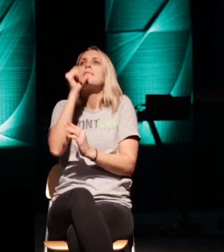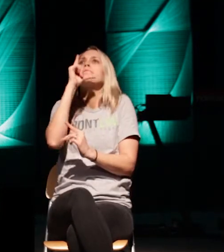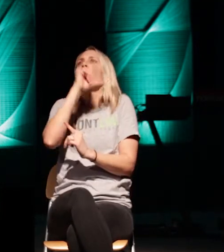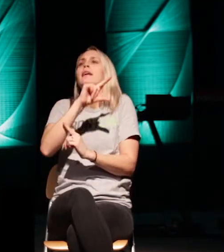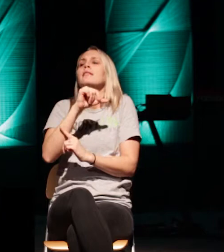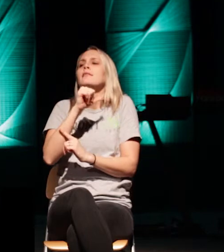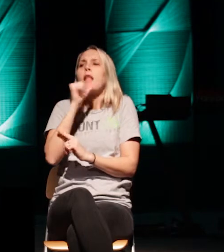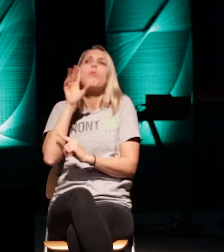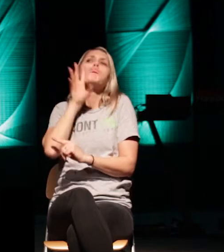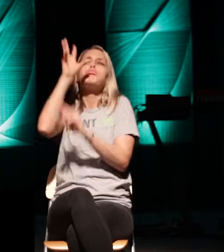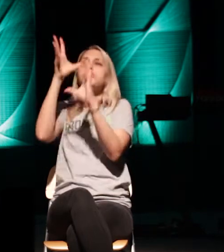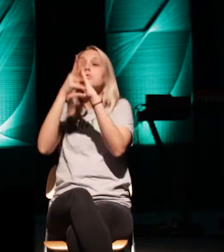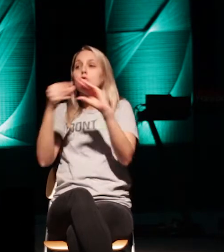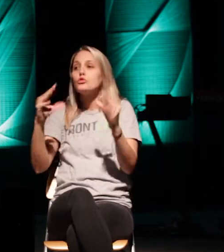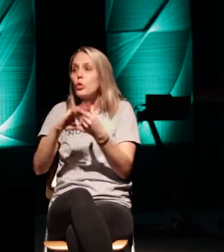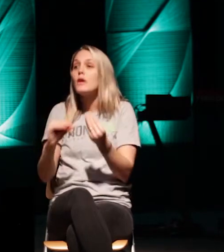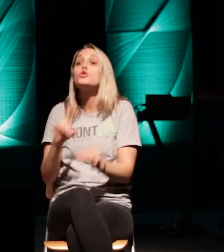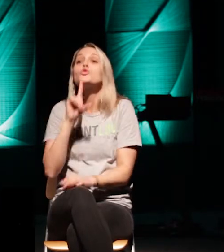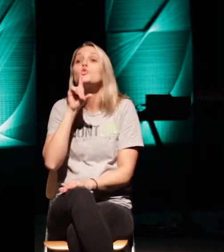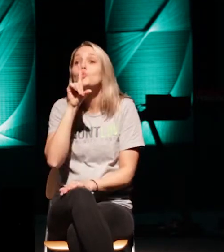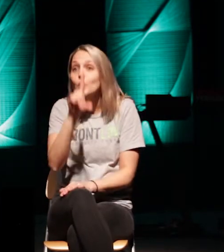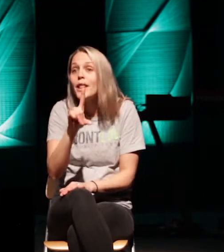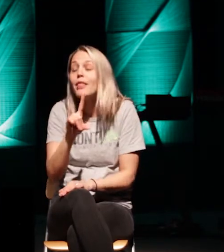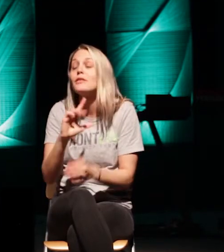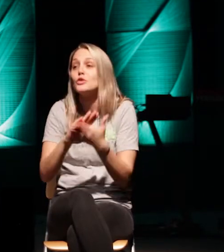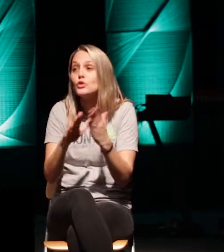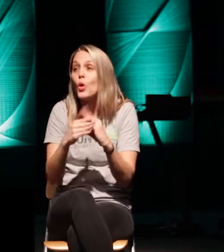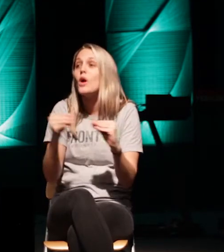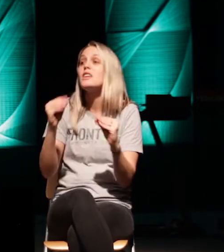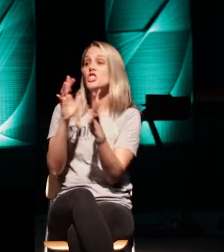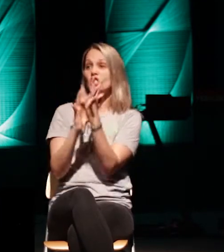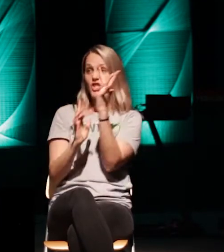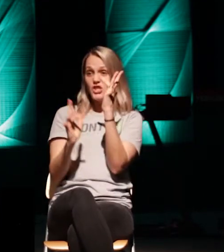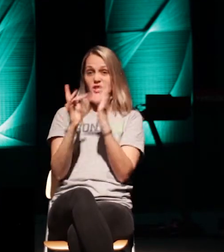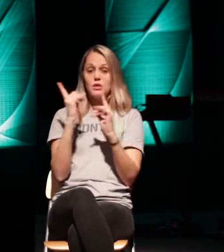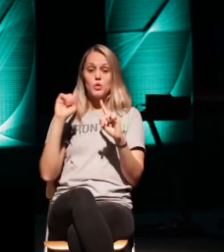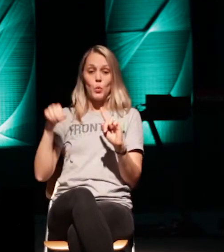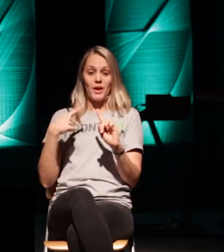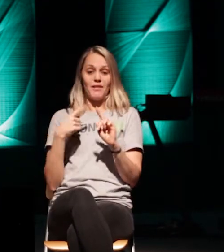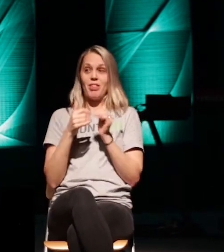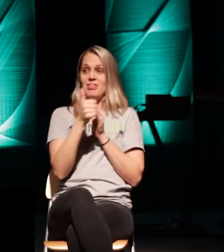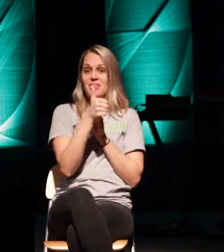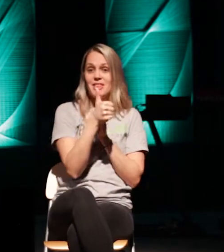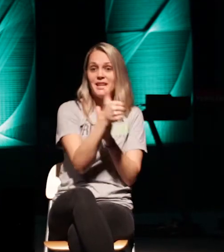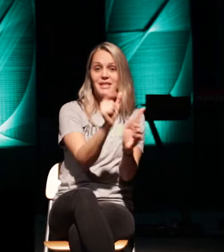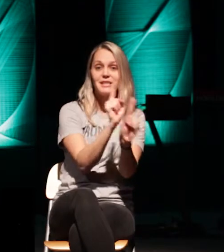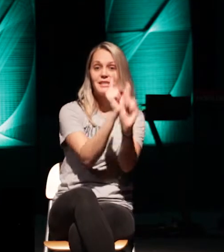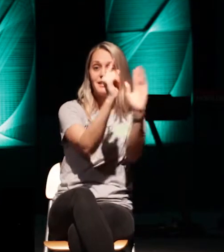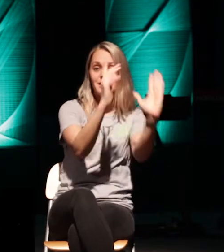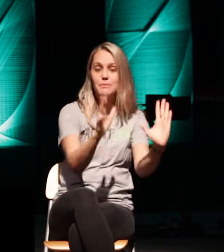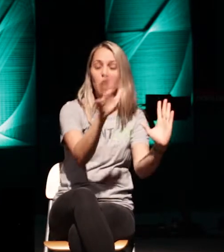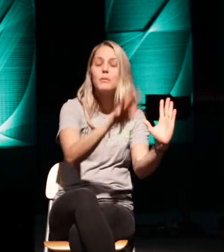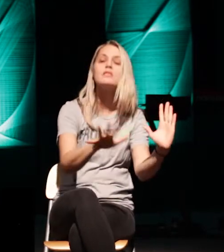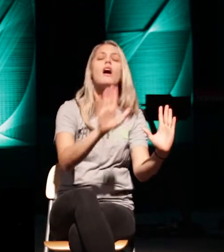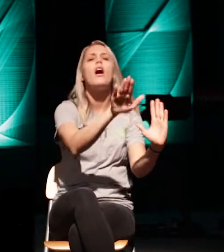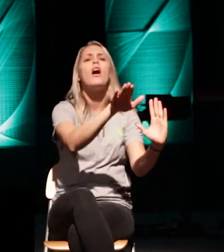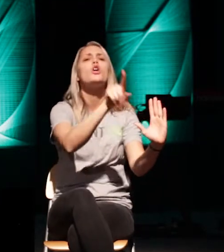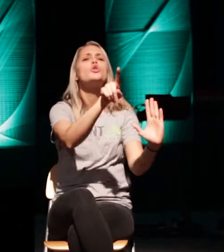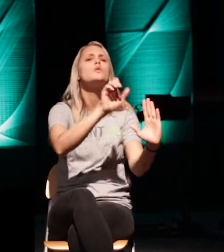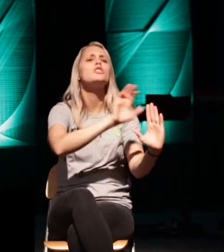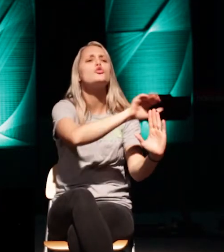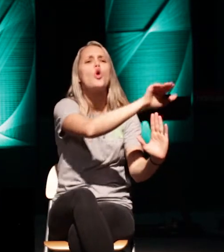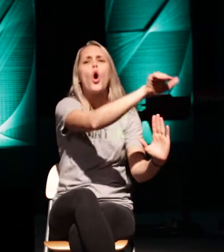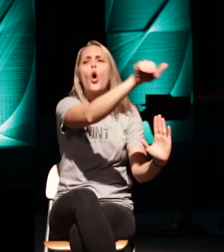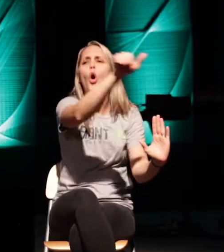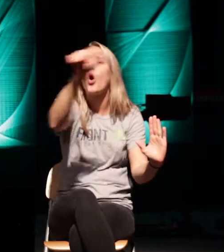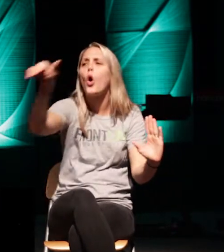This is a real story. And so Jesus, in leading his disciples, says, you need to go out and make disciples. Imagine a field